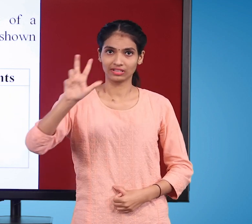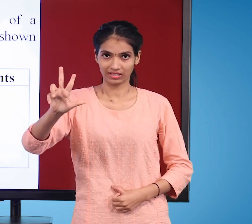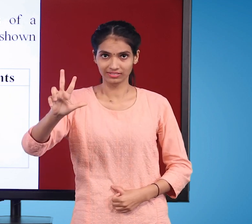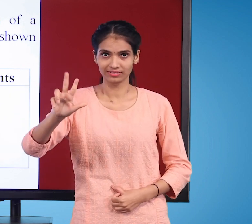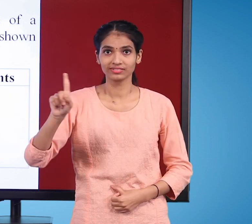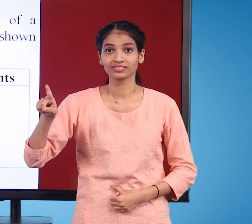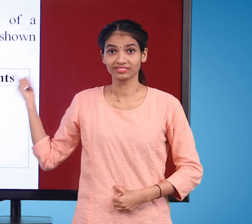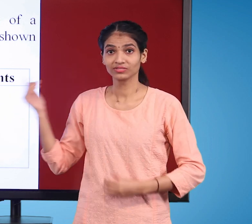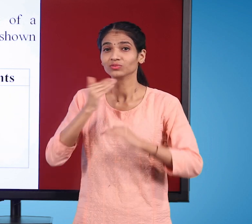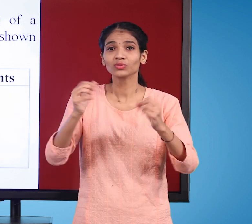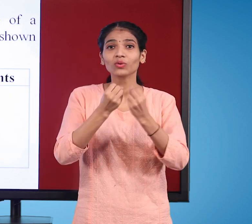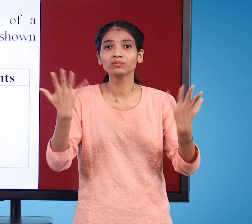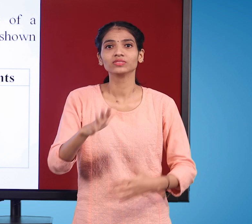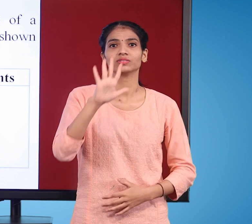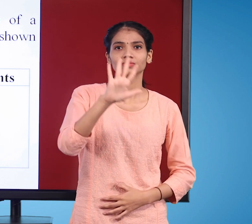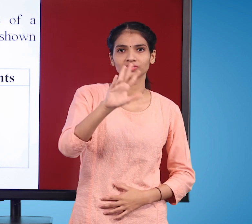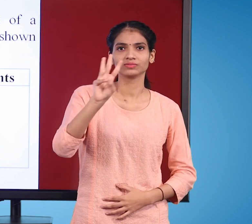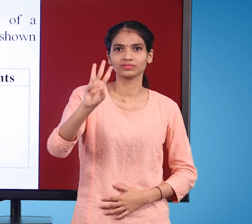1998, 535.